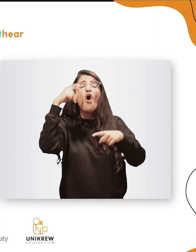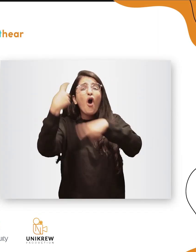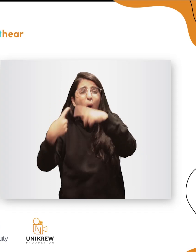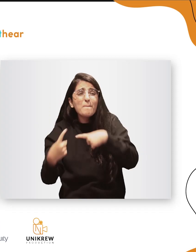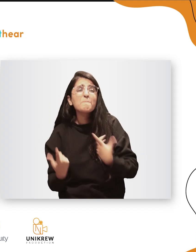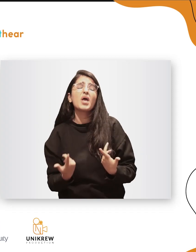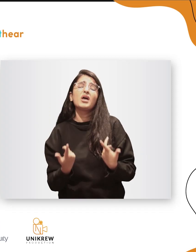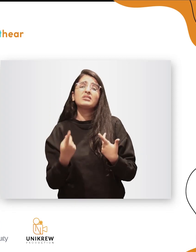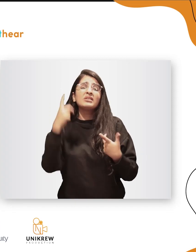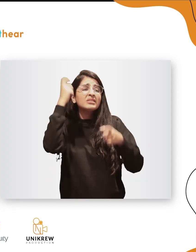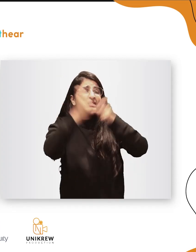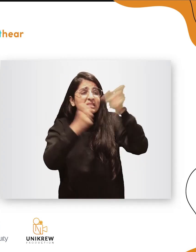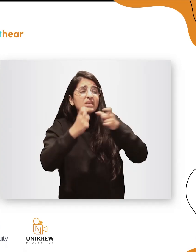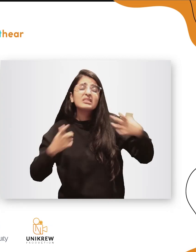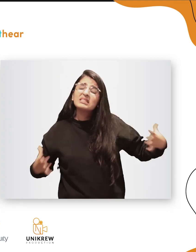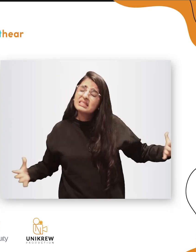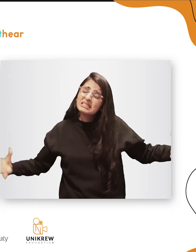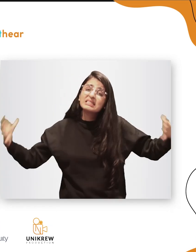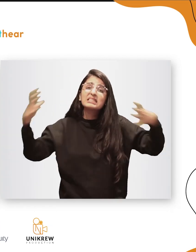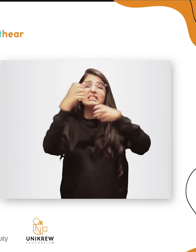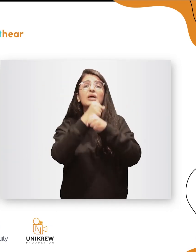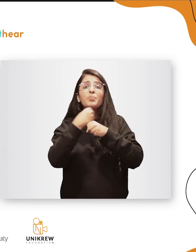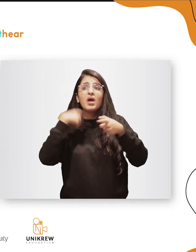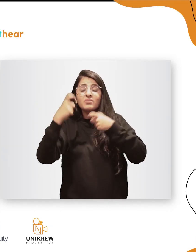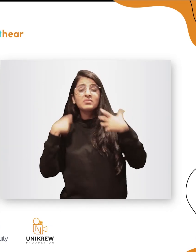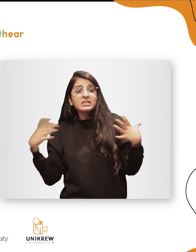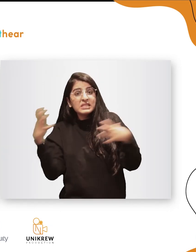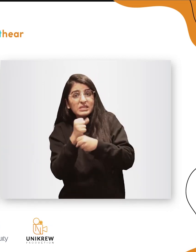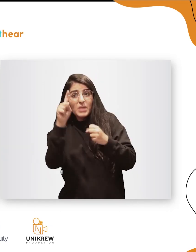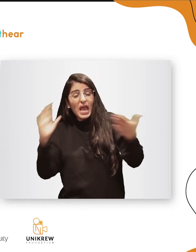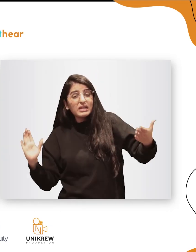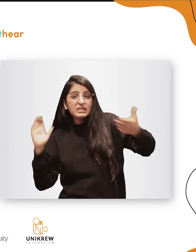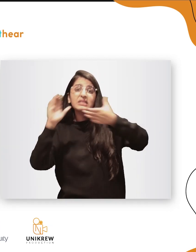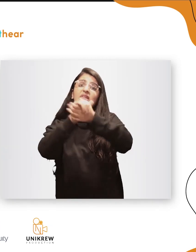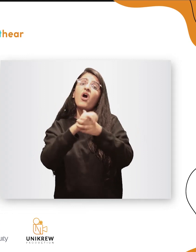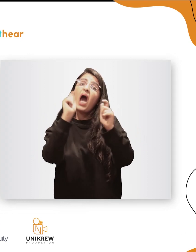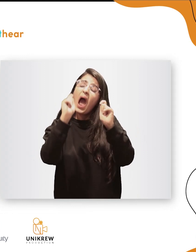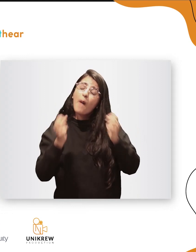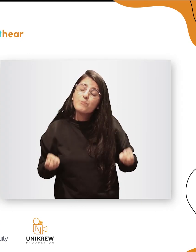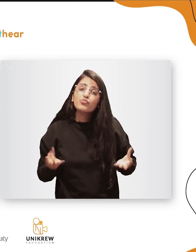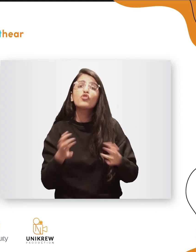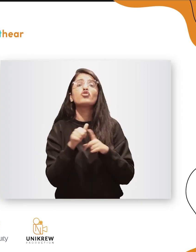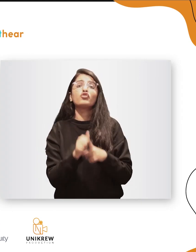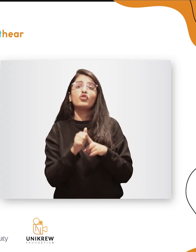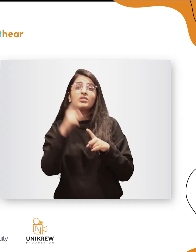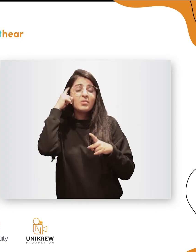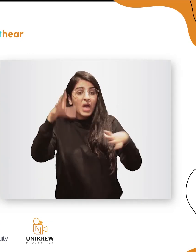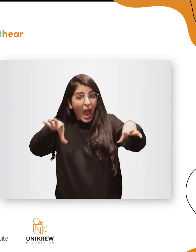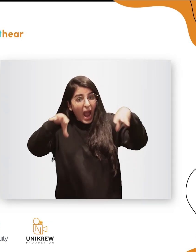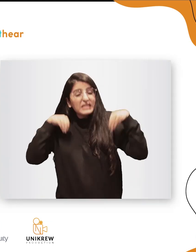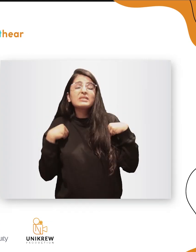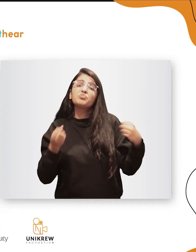and corporates, and just everybody from our society needs to come together for this. And we need to be